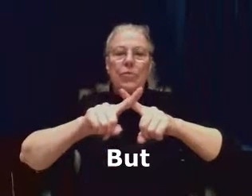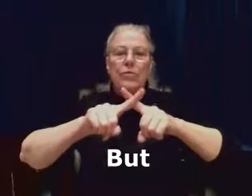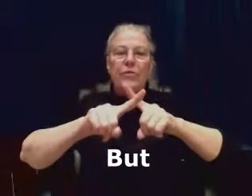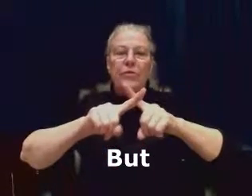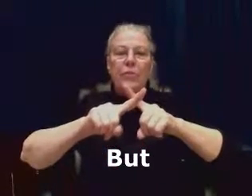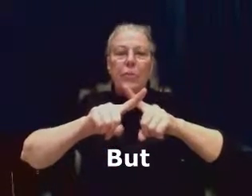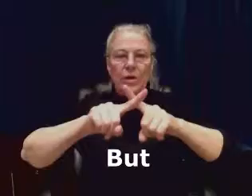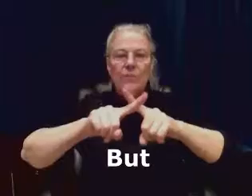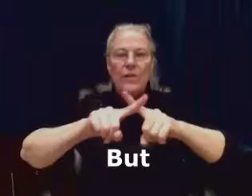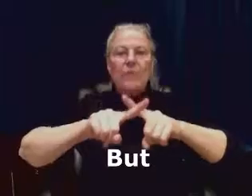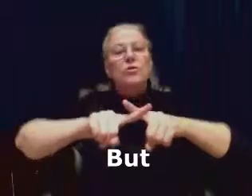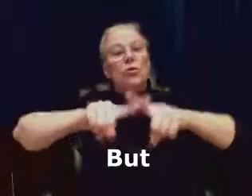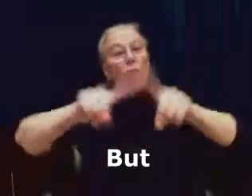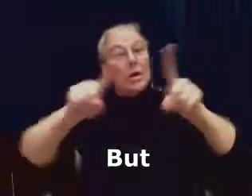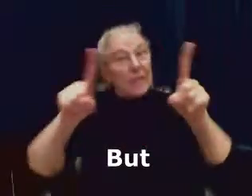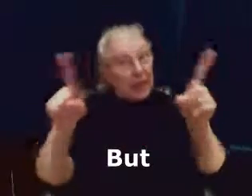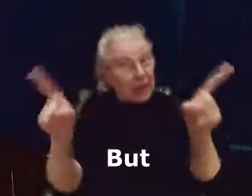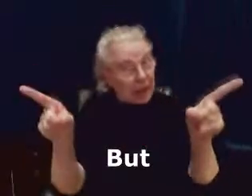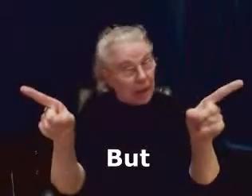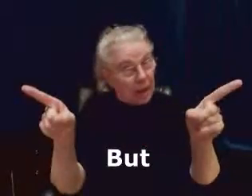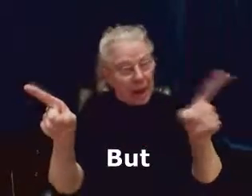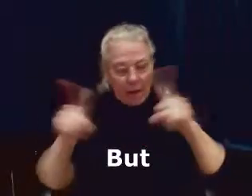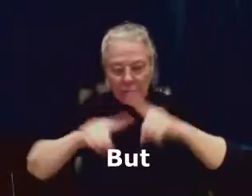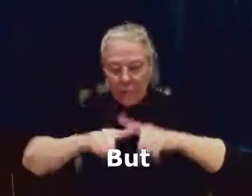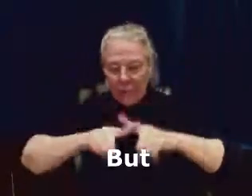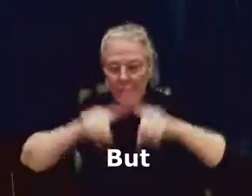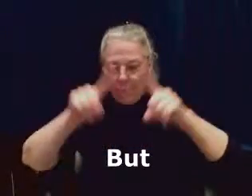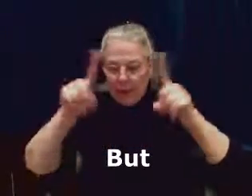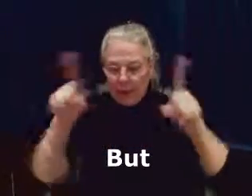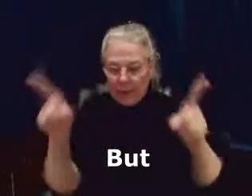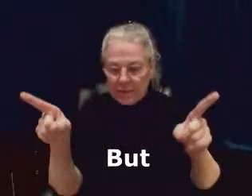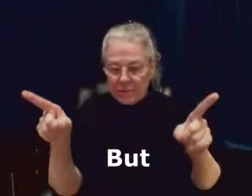both of your pointer fingers cross and they come out. But.